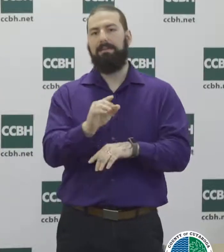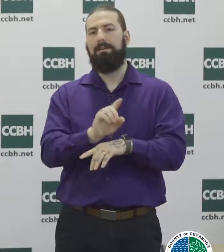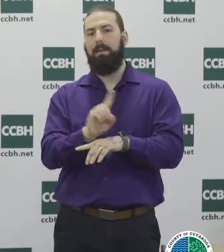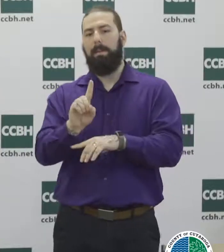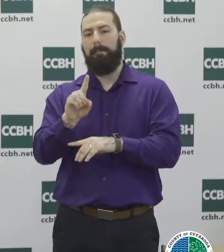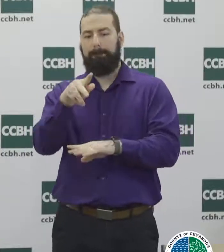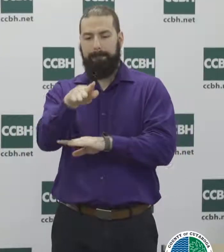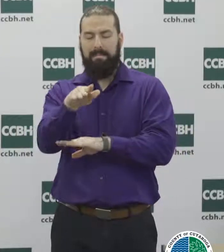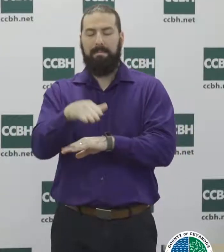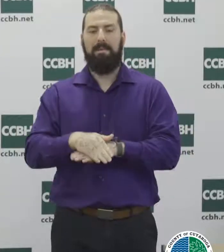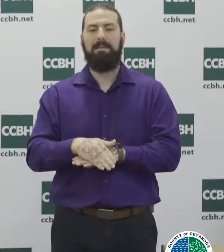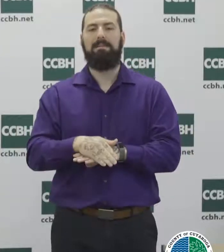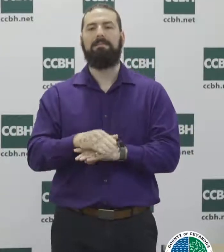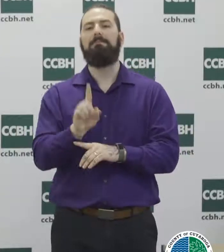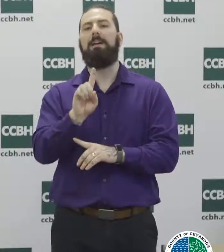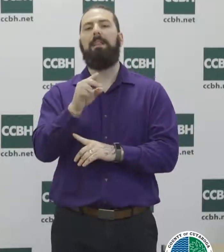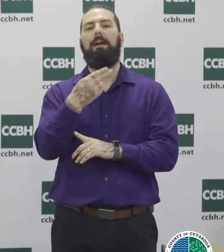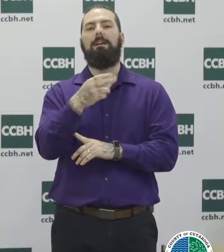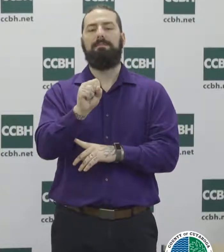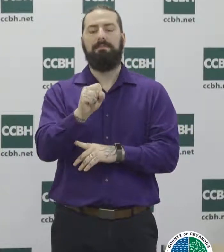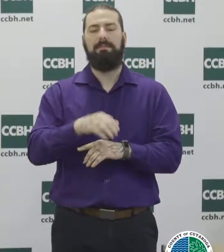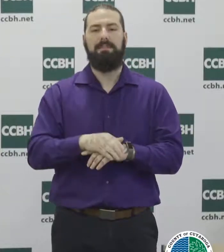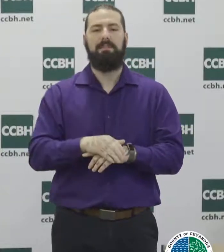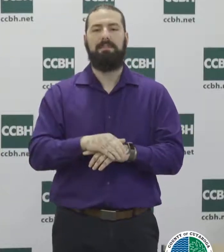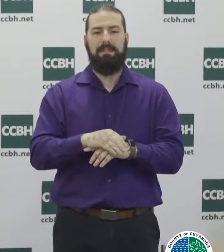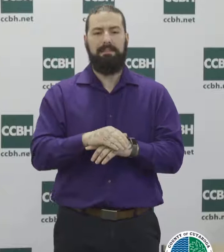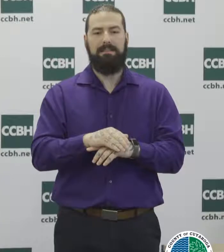school, which is located at